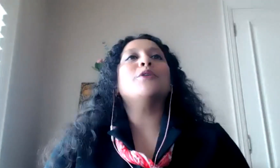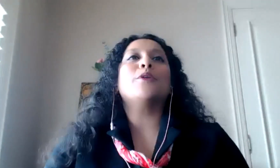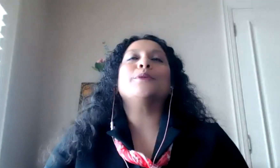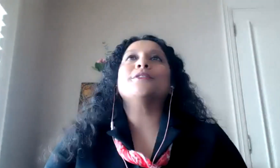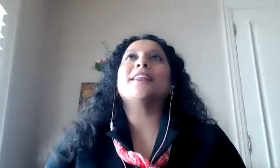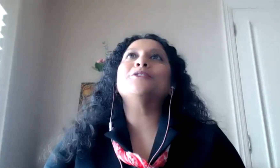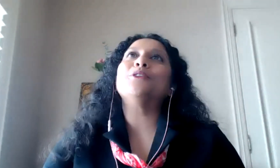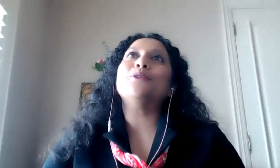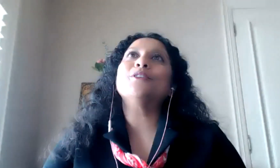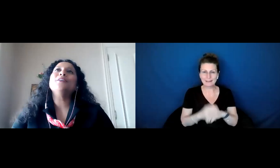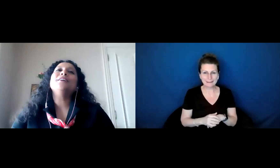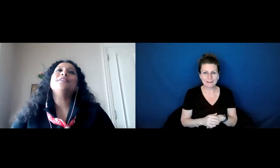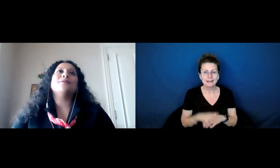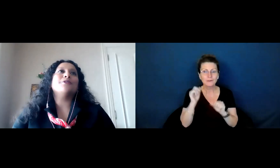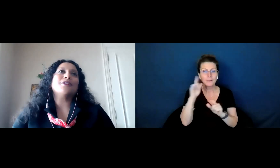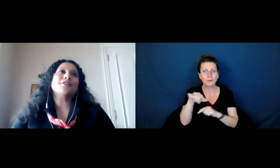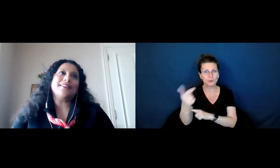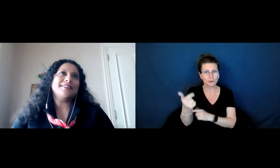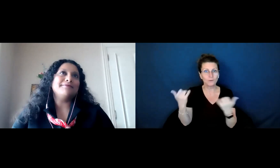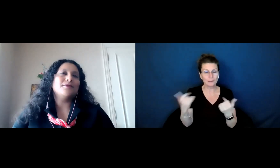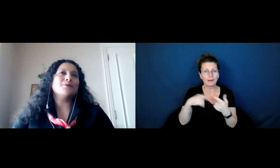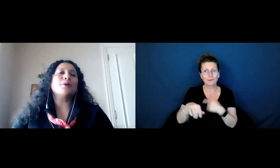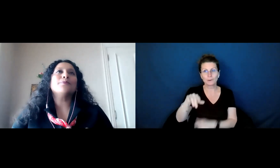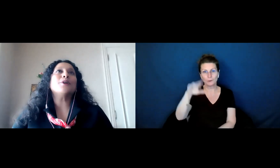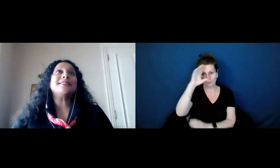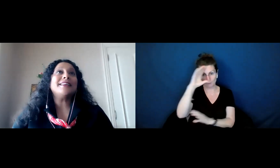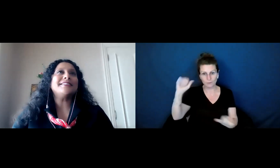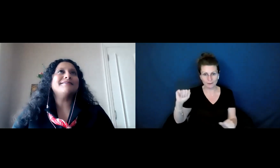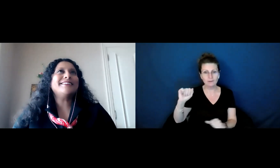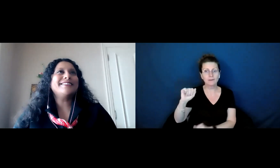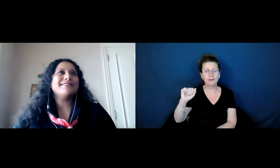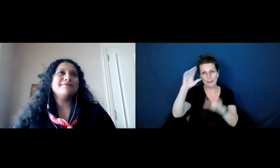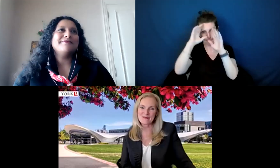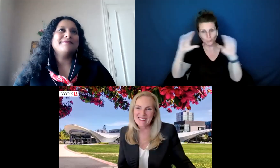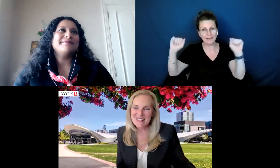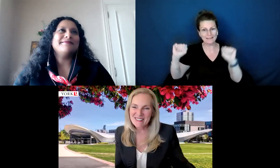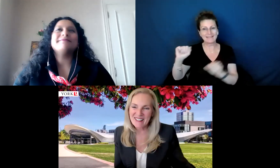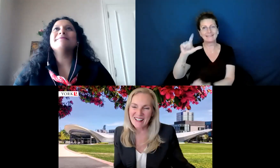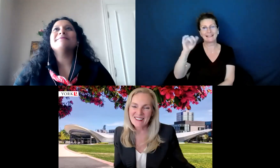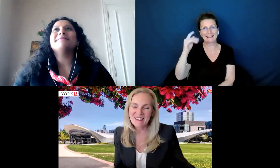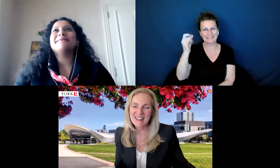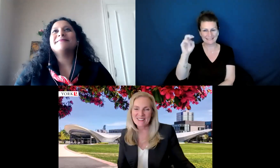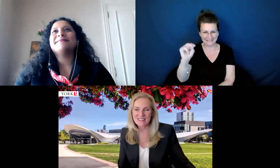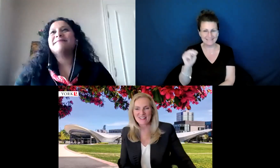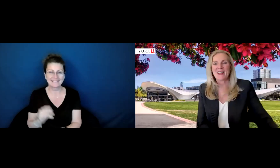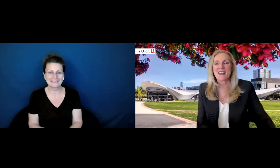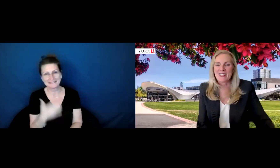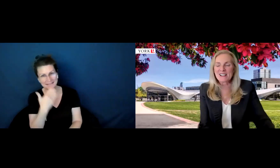Perla Award winners. And I'll turn it over to Professor Lenton, President Lenton. Okay, thank you.